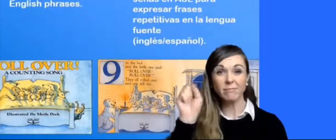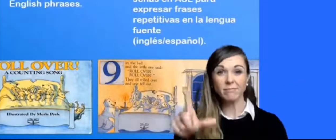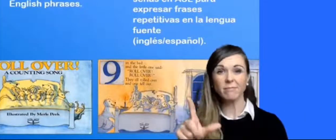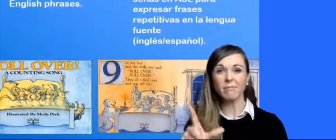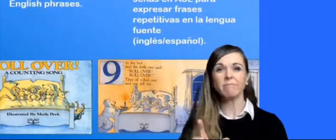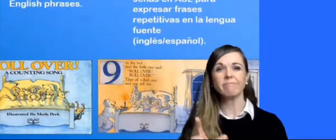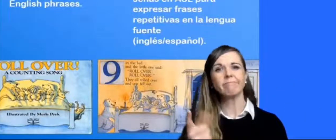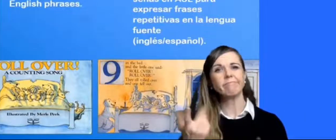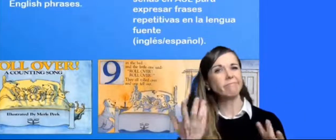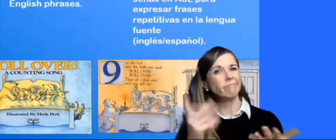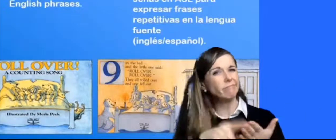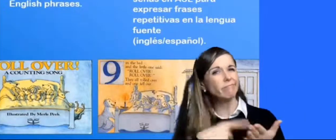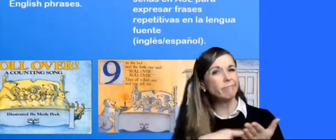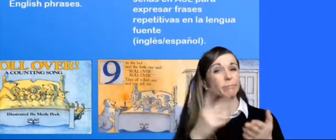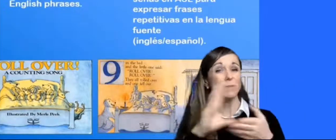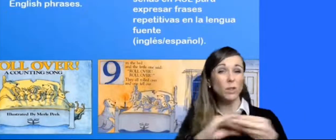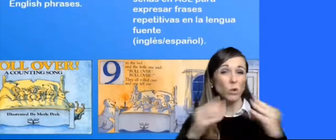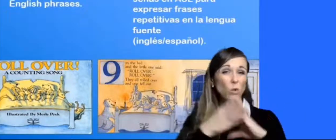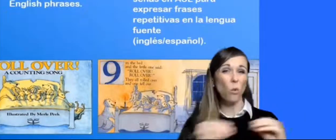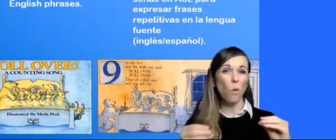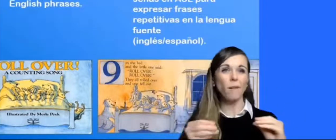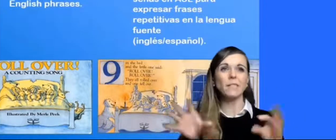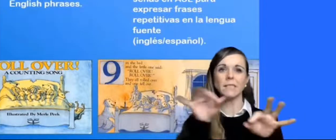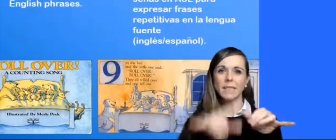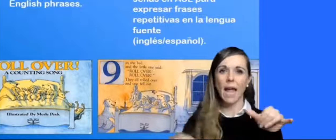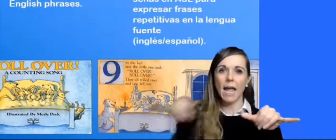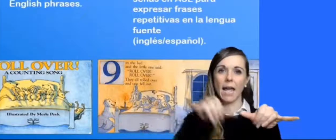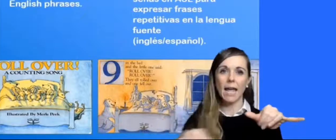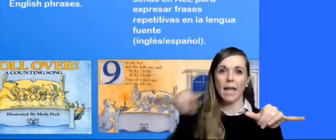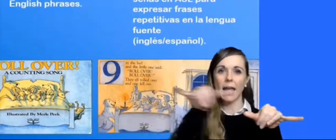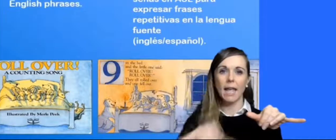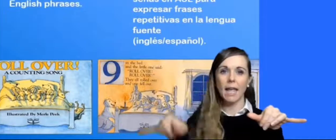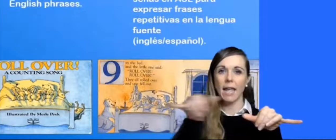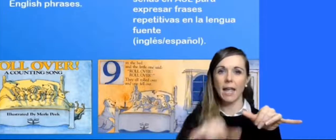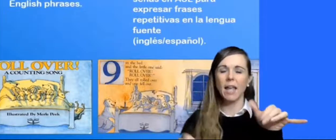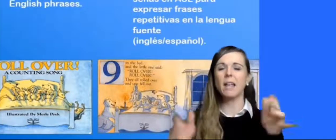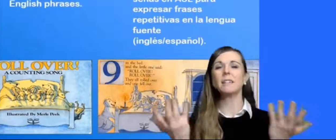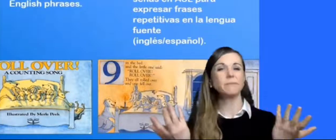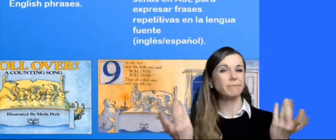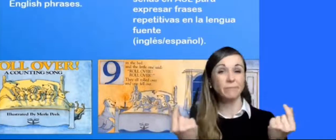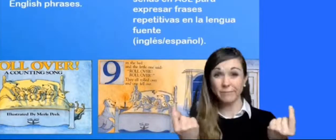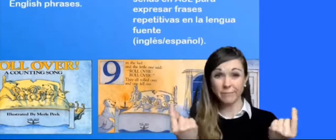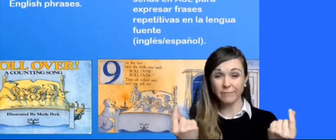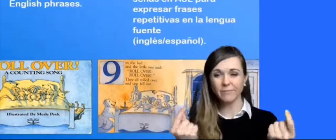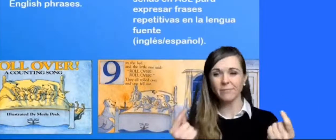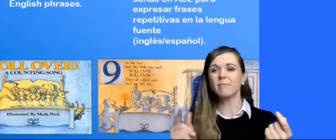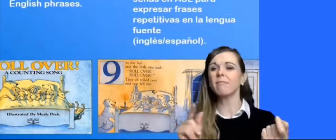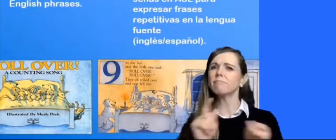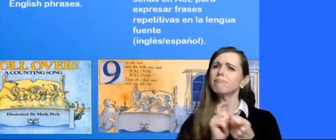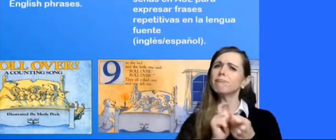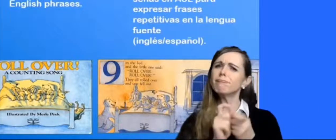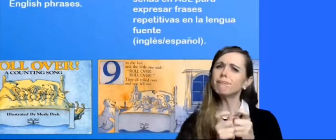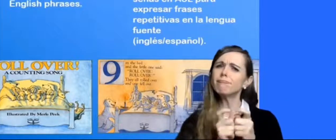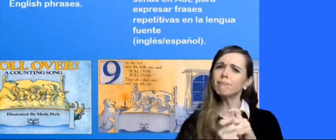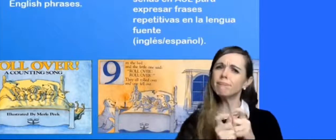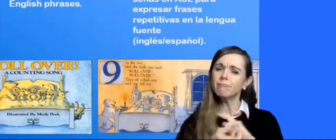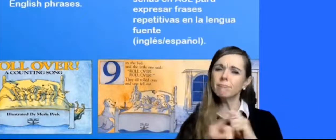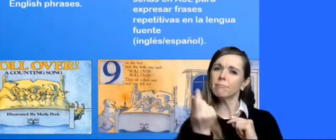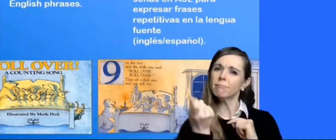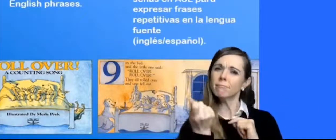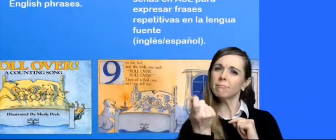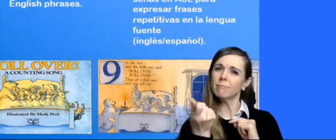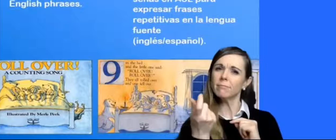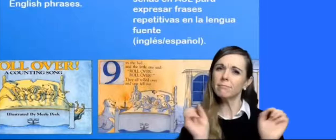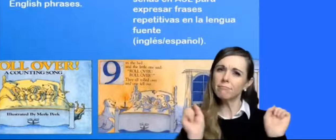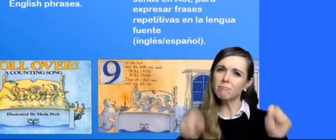13. Deaf readers, when they're using ASL for visual communication for a story, a lot of books have the